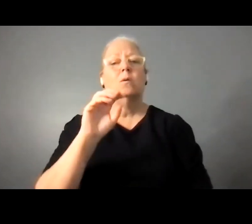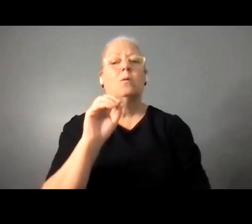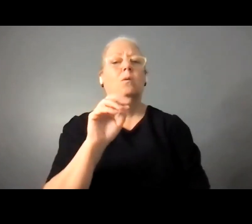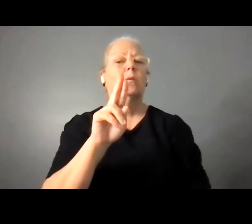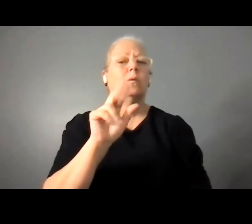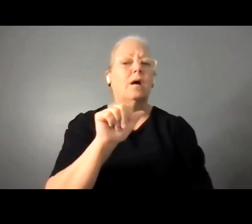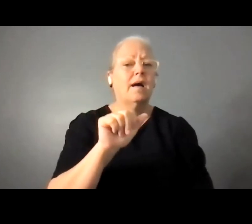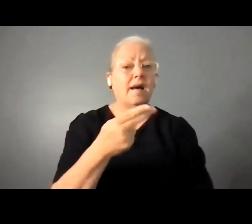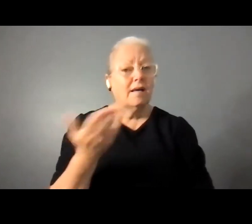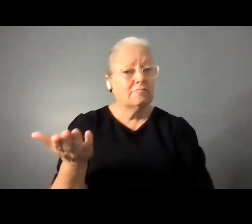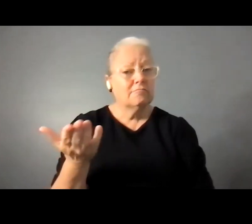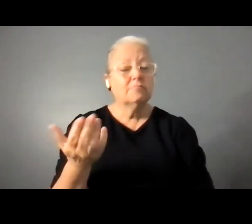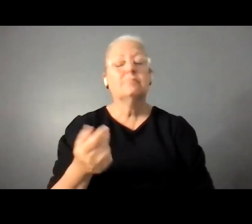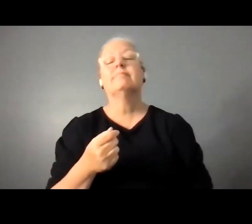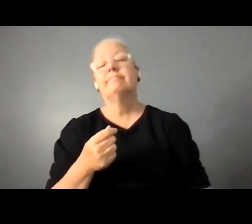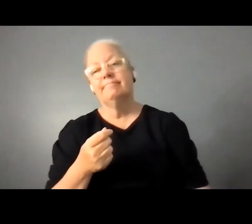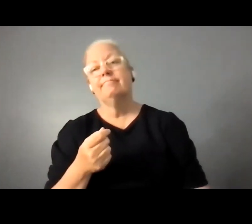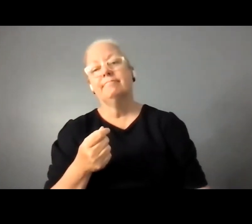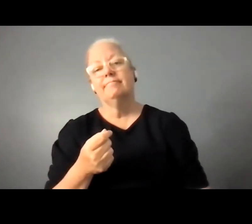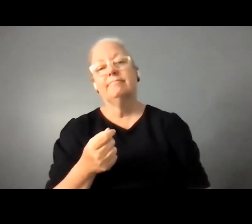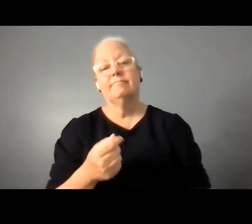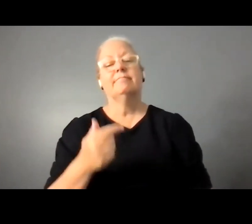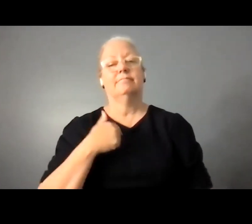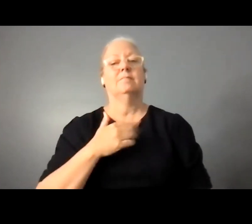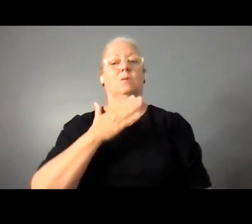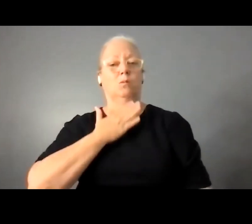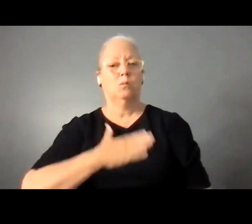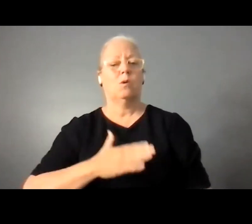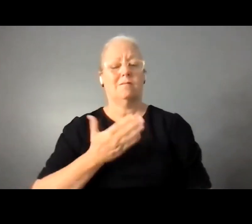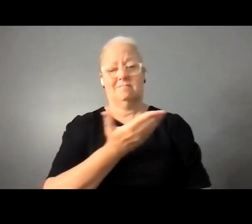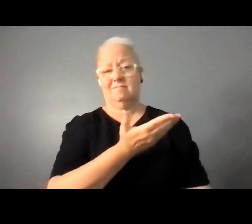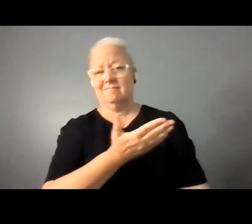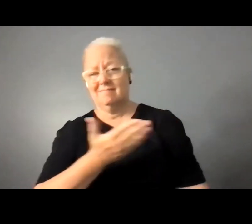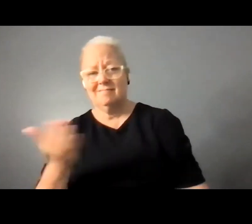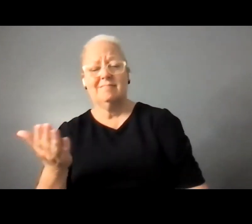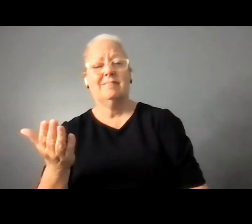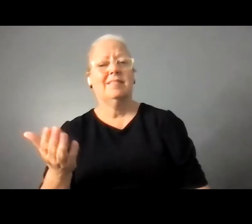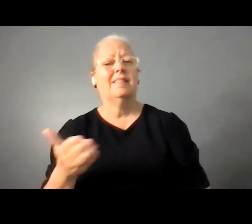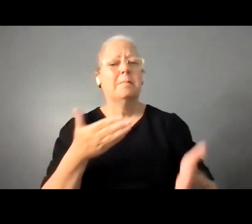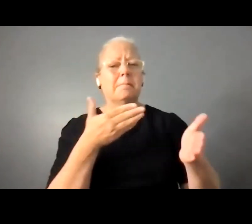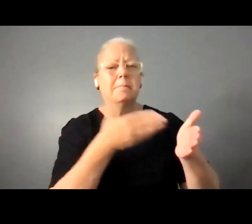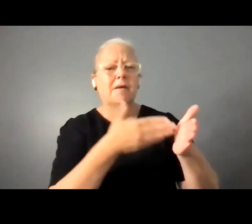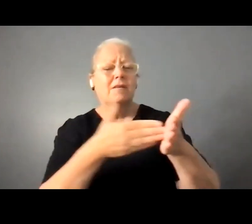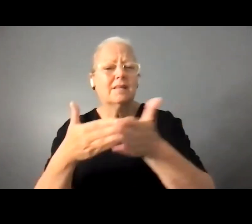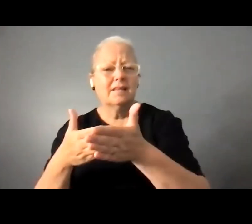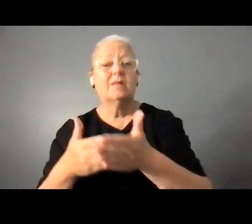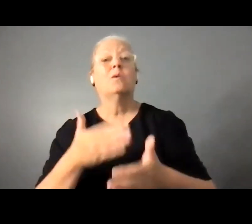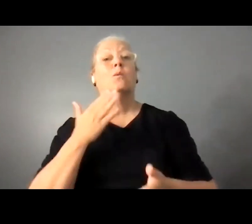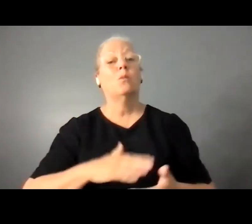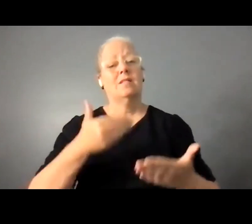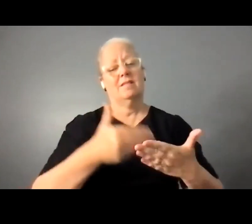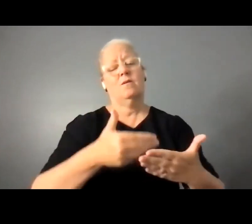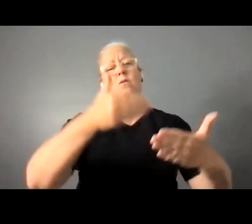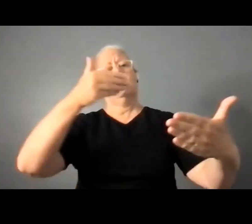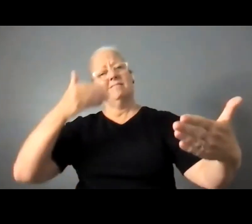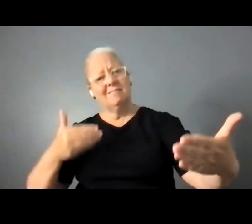the eliminated barriers, we want it to be given information earlier, especially